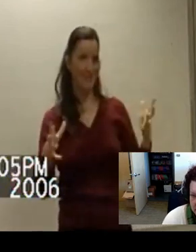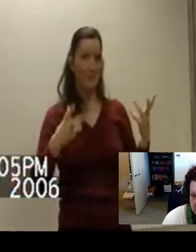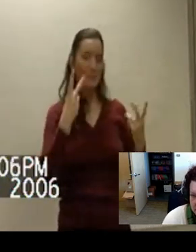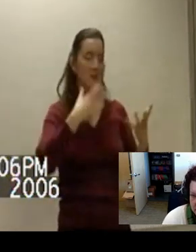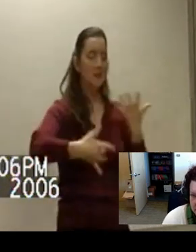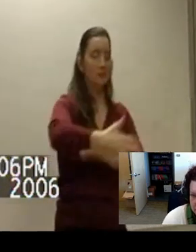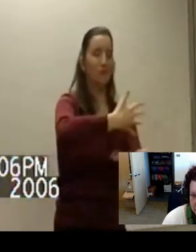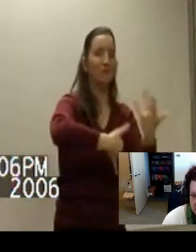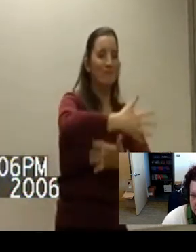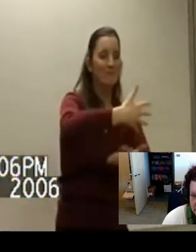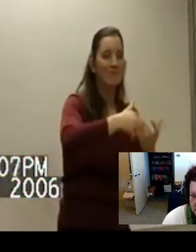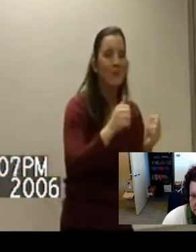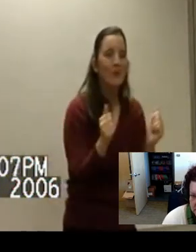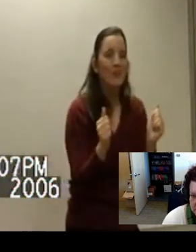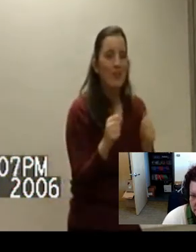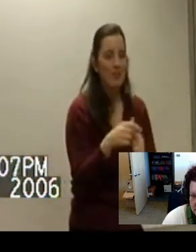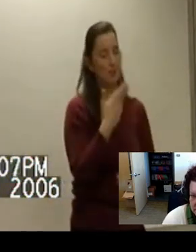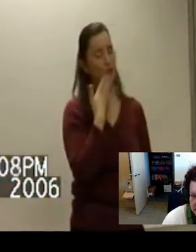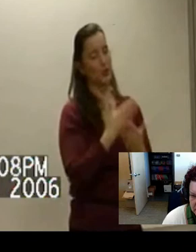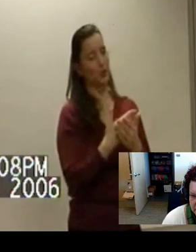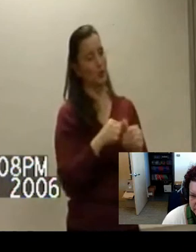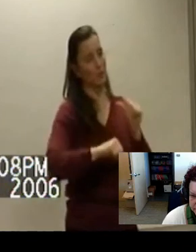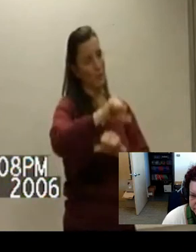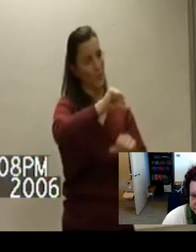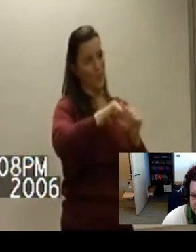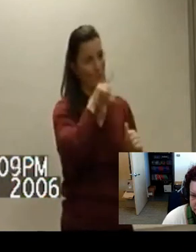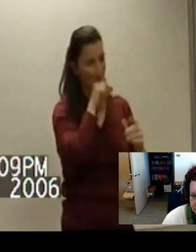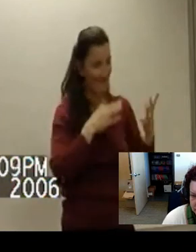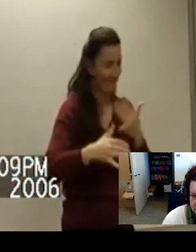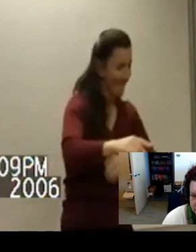So we had all three different kinds all together.